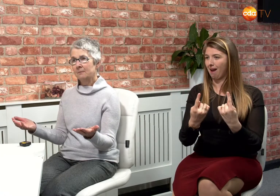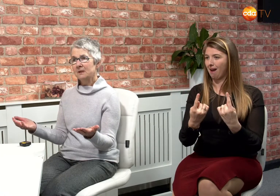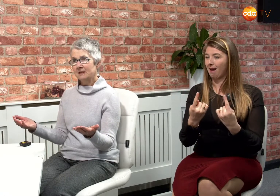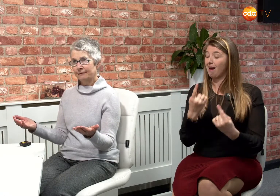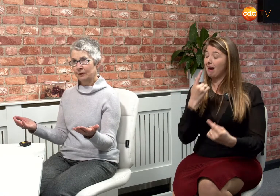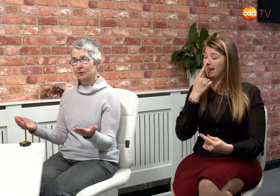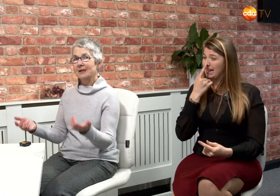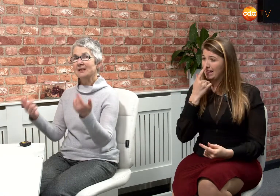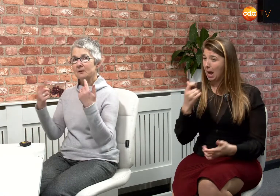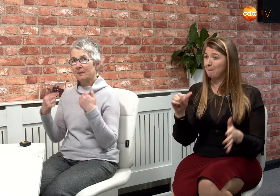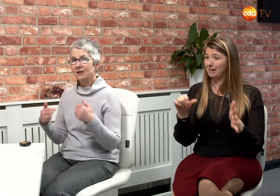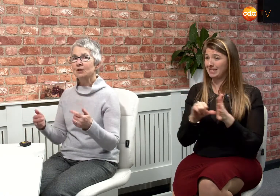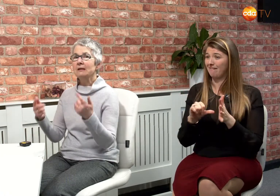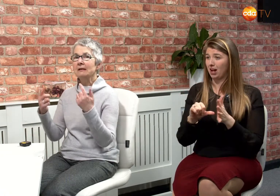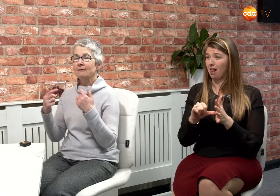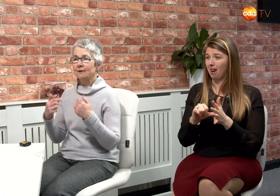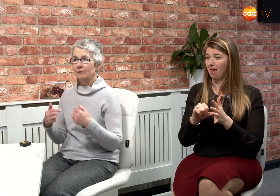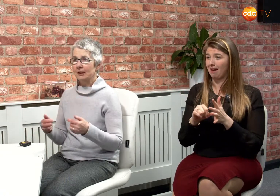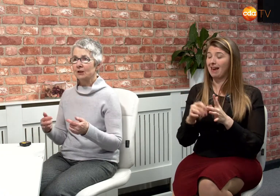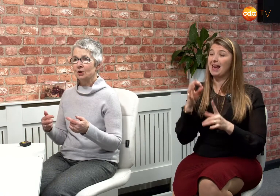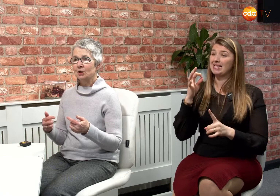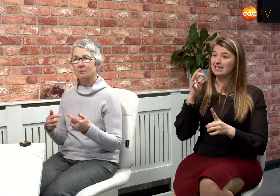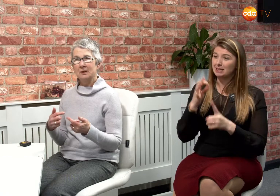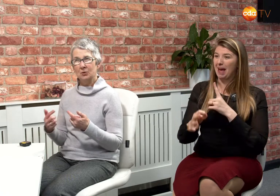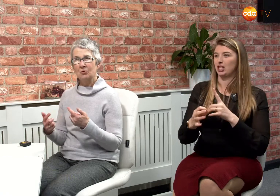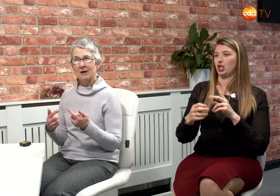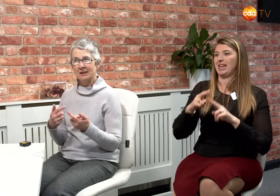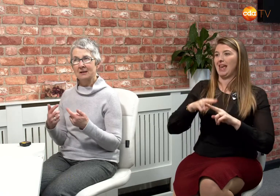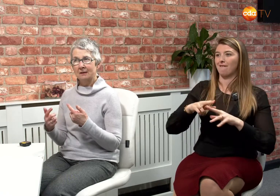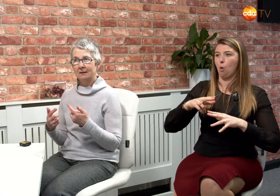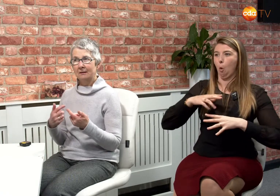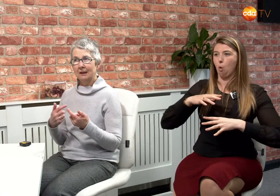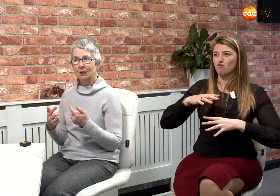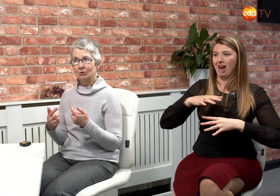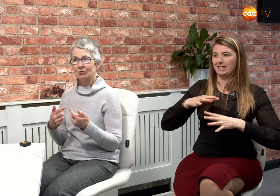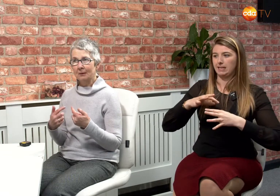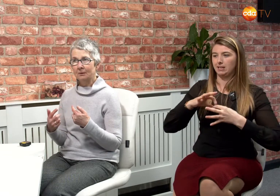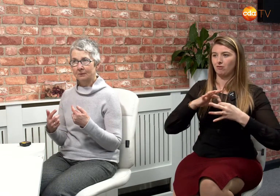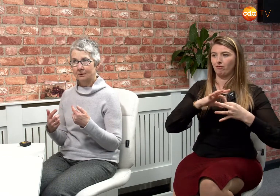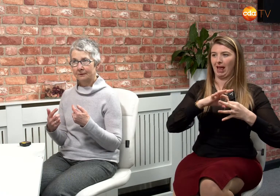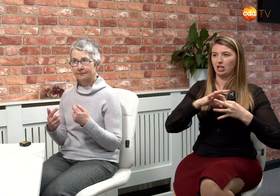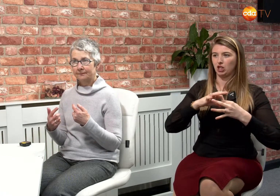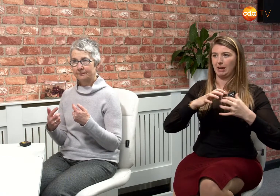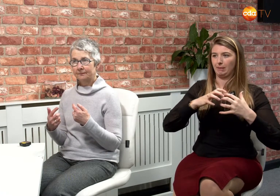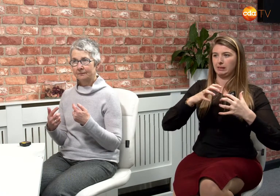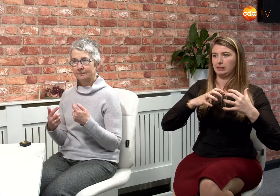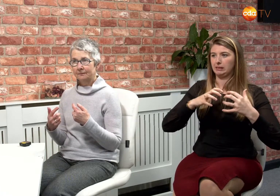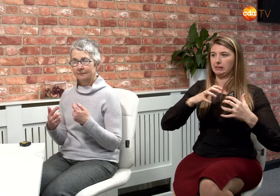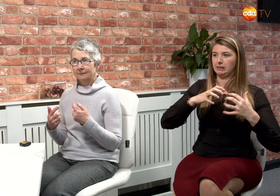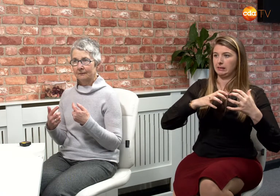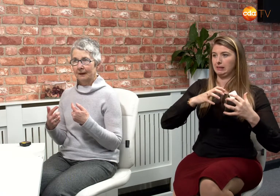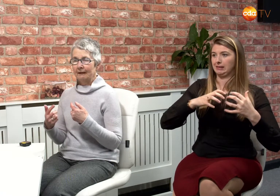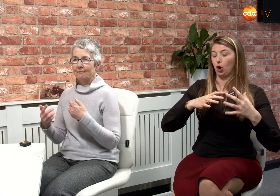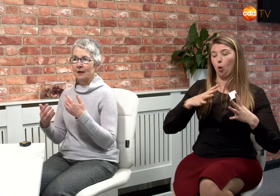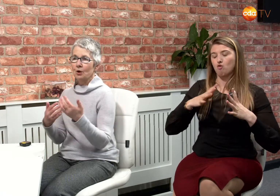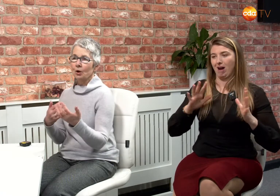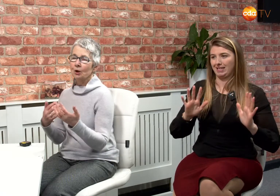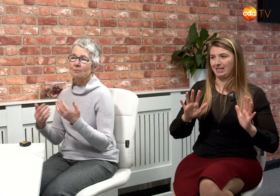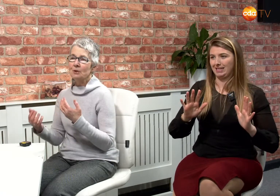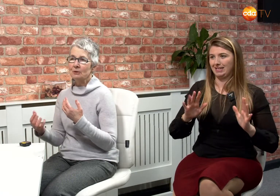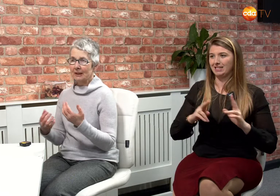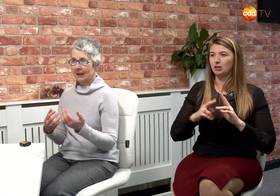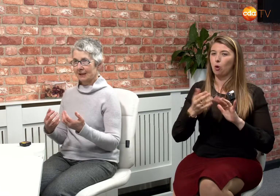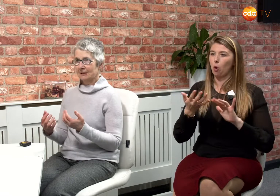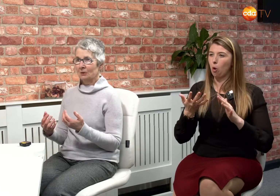And that can be difficult, especially if the relationship is already in trouble. If they're